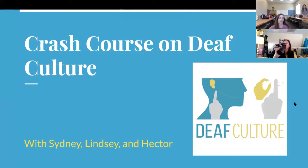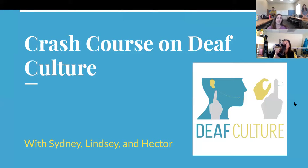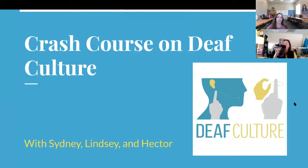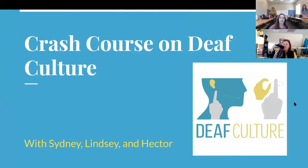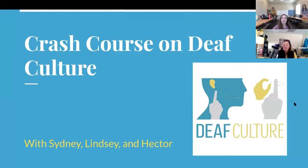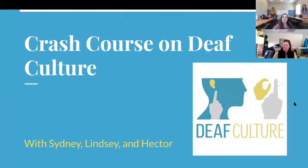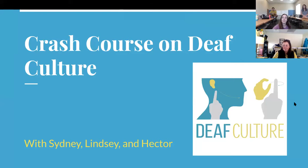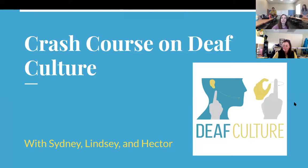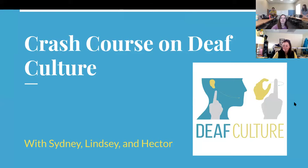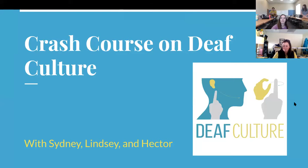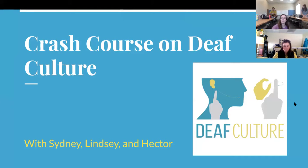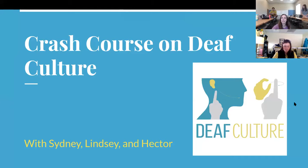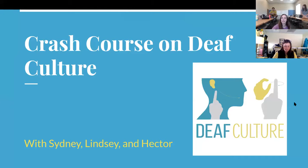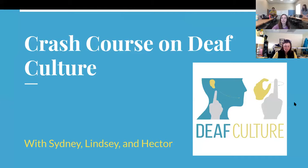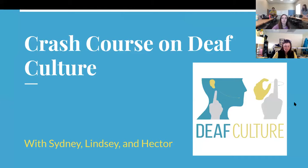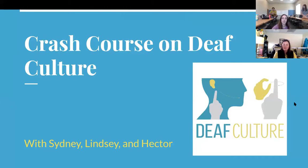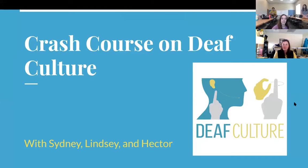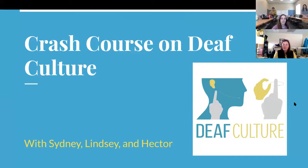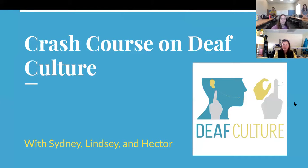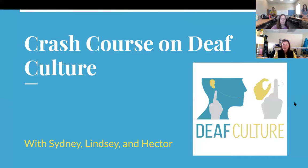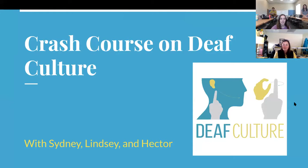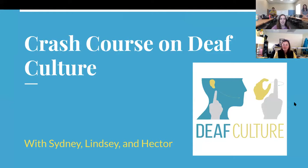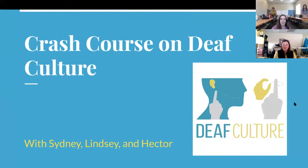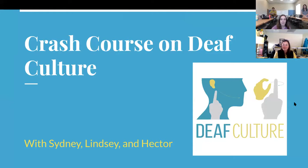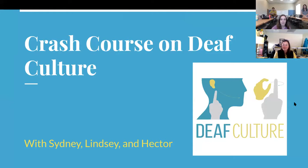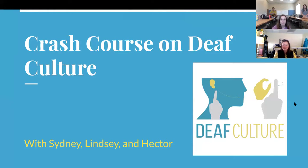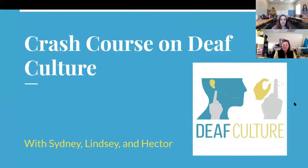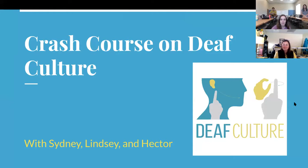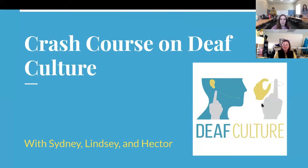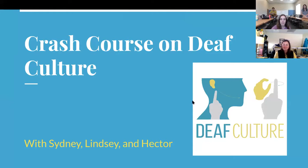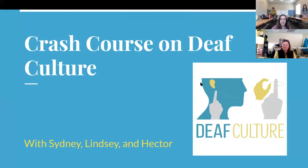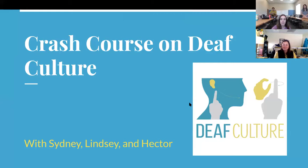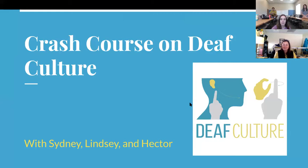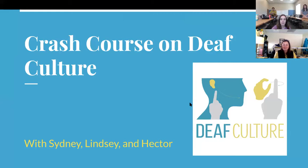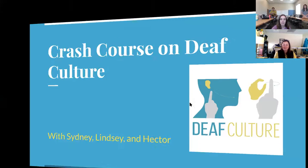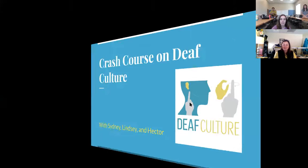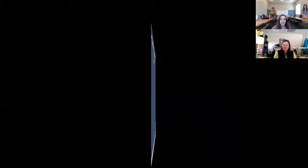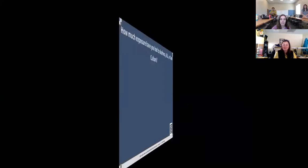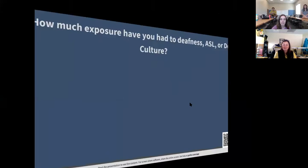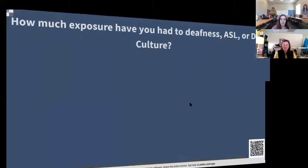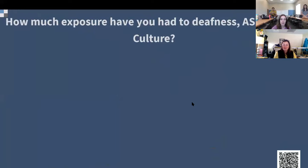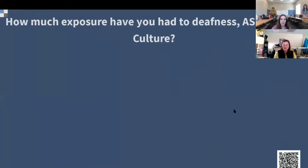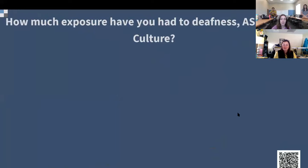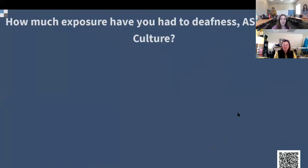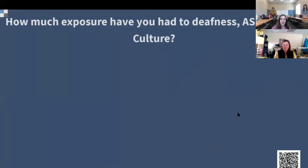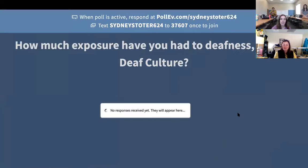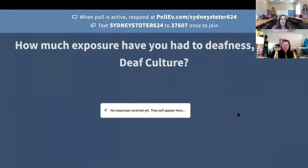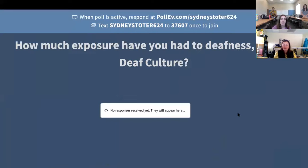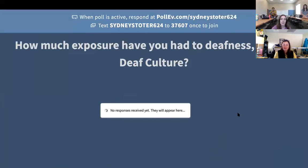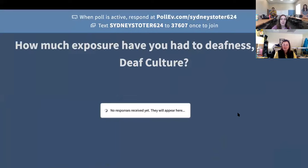You're good. I'm pulling it up on my phone too. Oh, perfect. Okay, so first we would like to kick it off